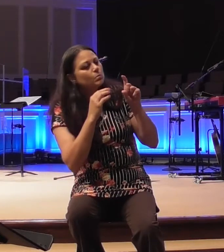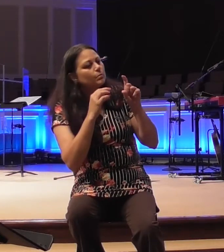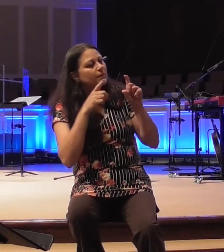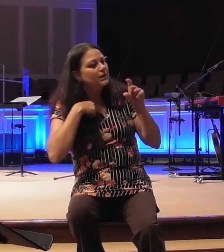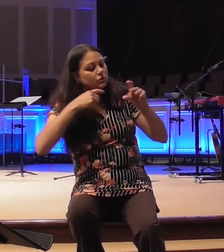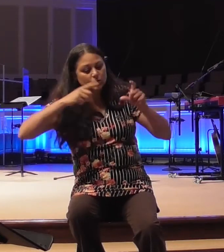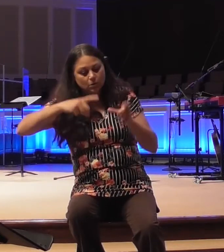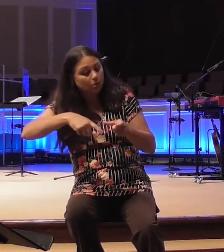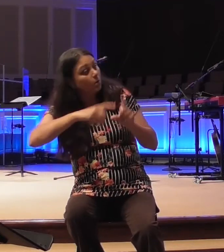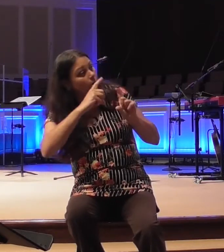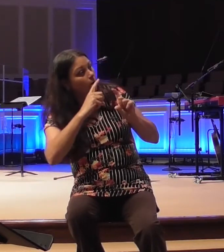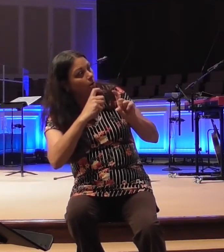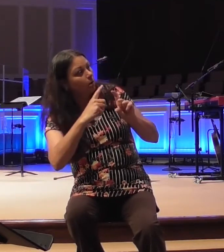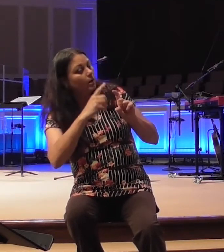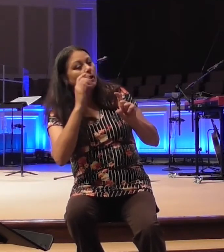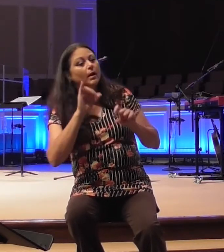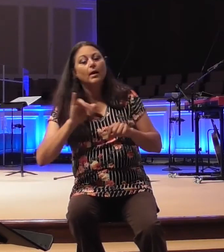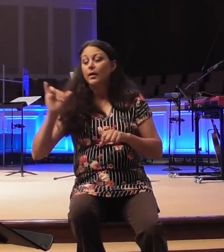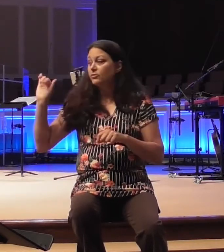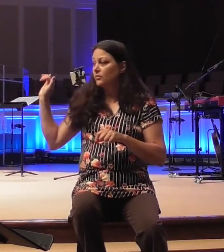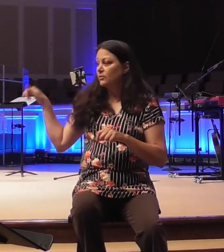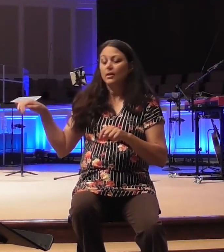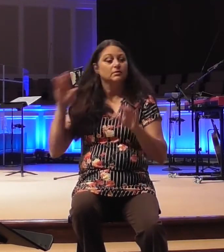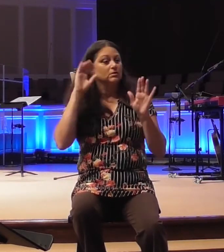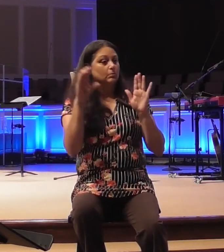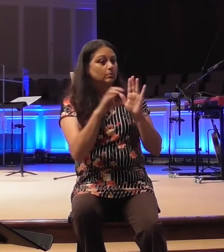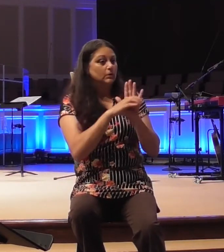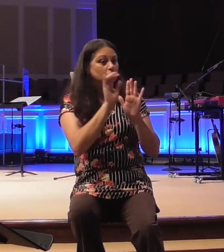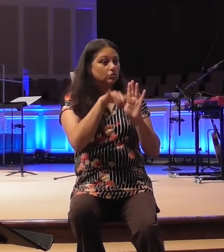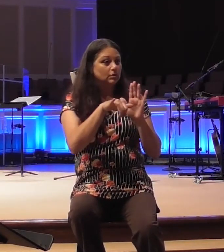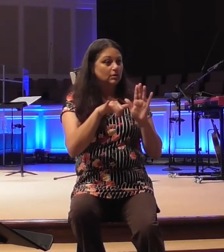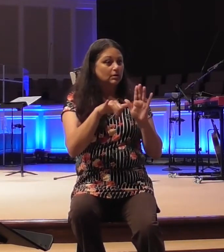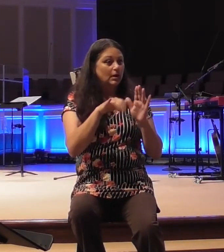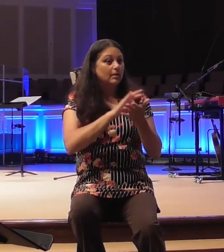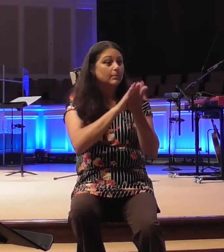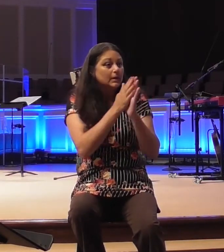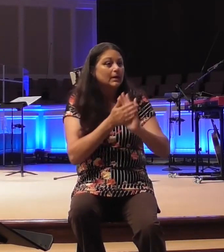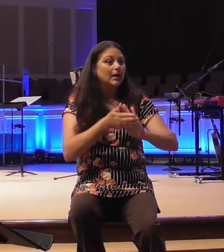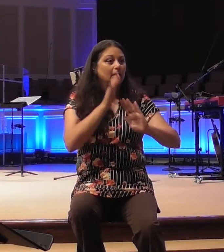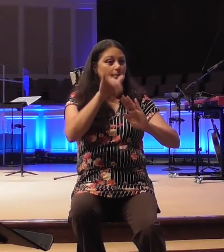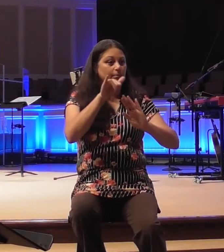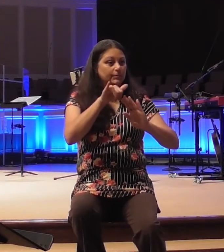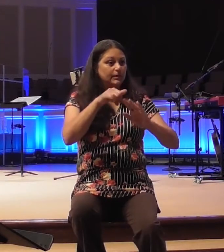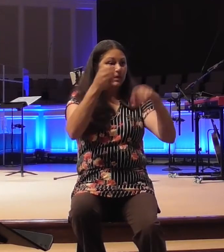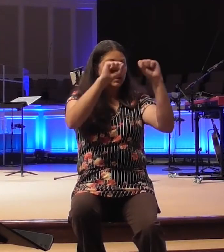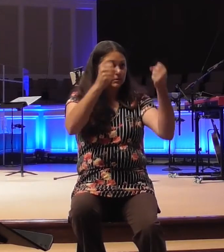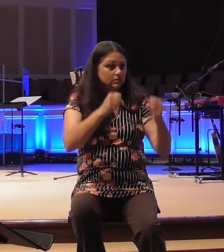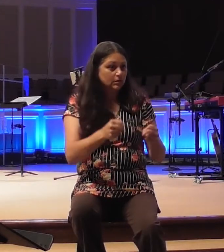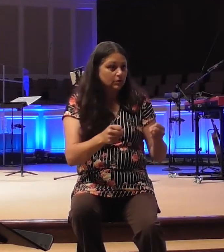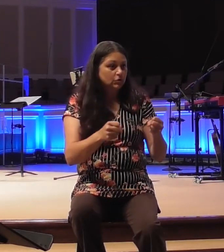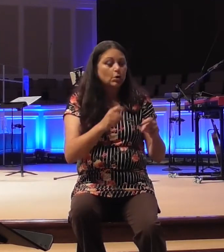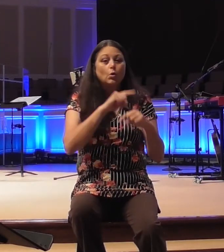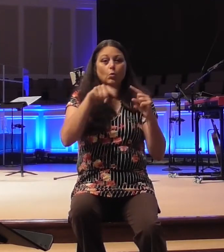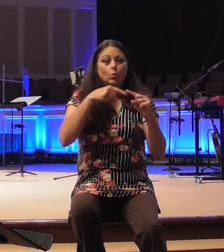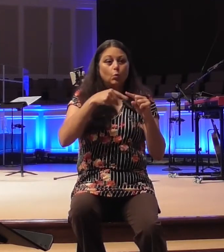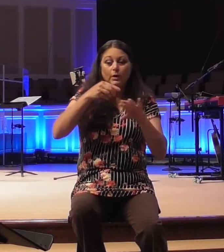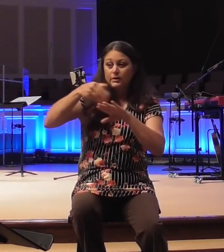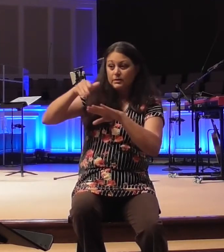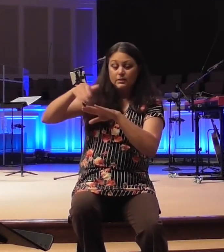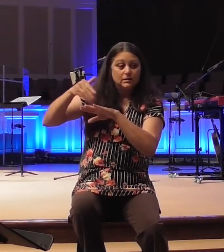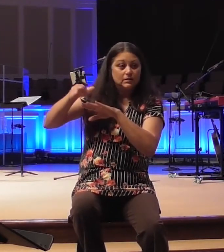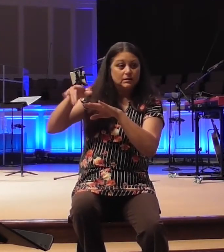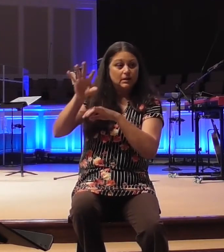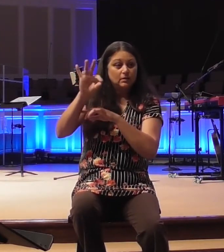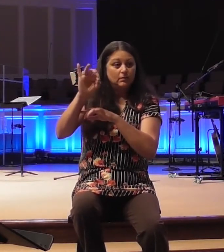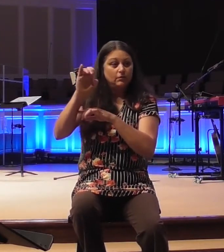the picture that he took that would become that monument. He didn't even know when he sent the film in what he had captured. It was developed, I